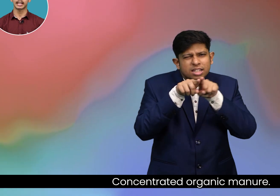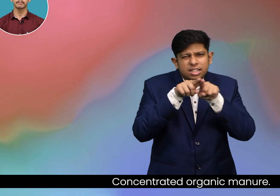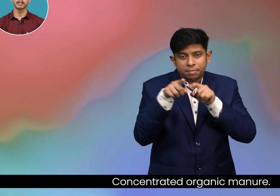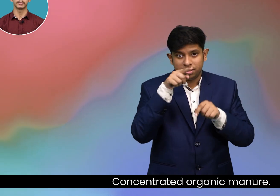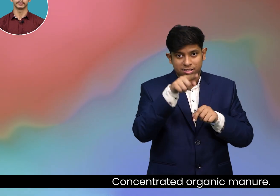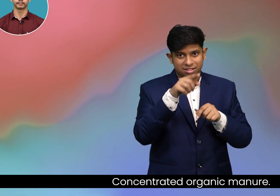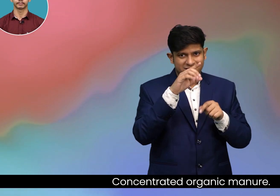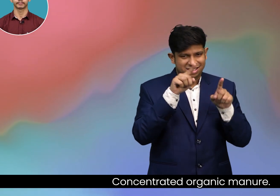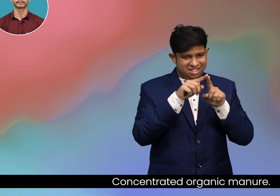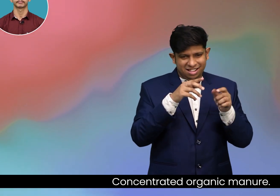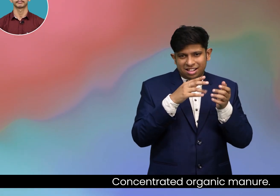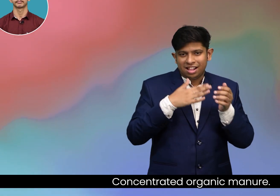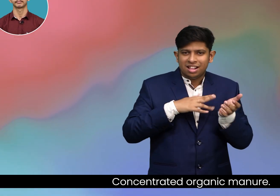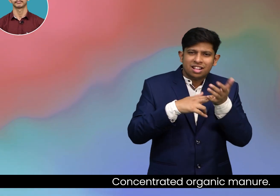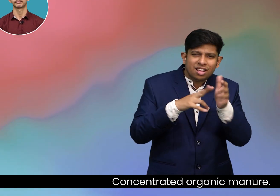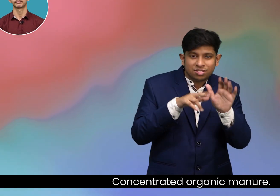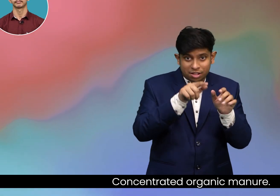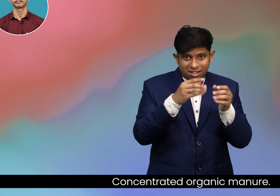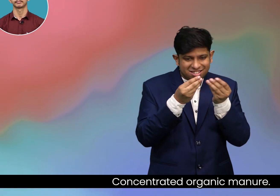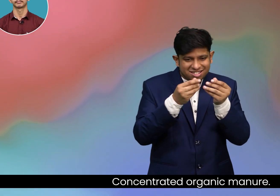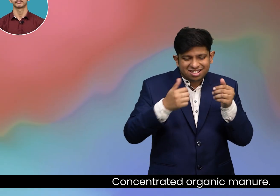concentrated organic manure.